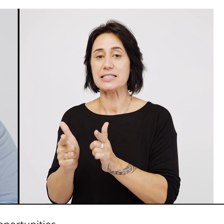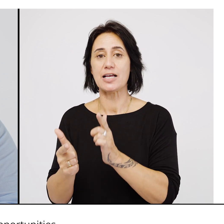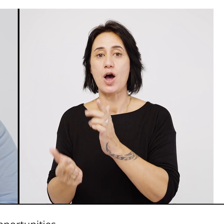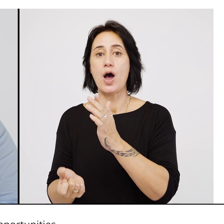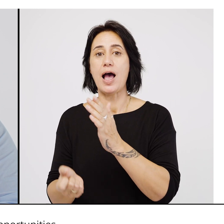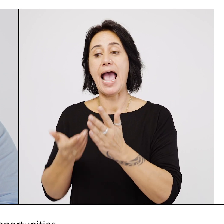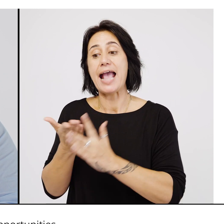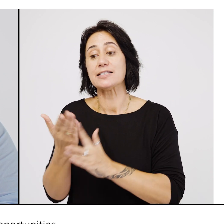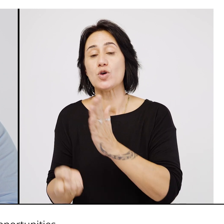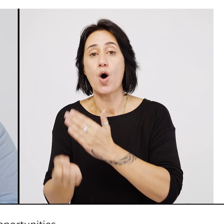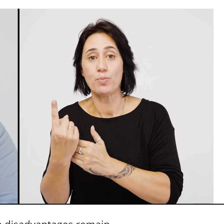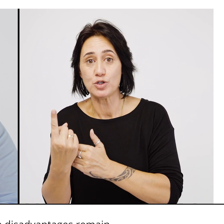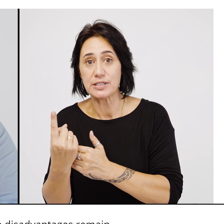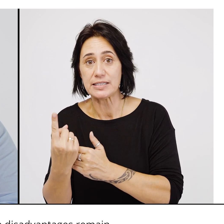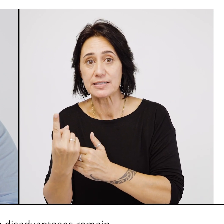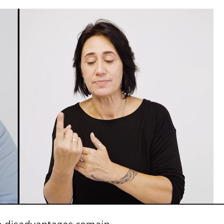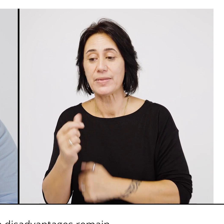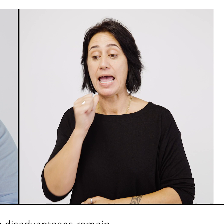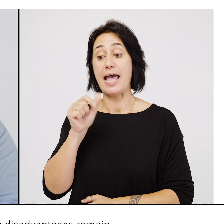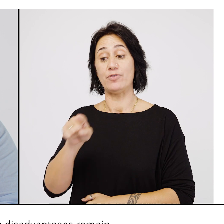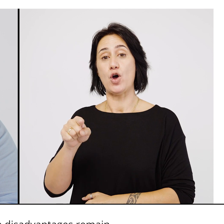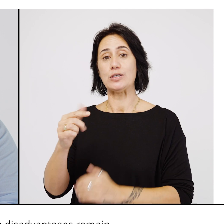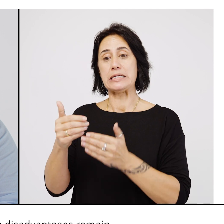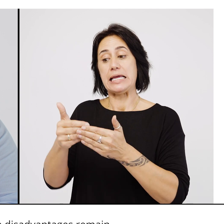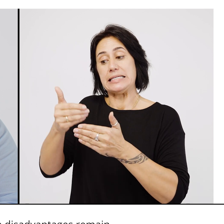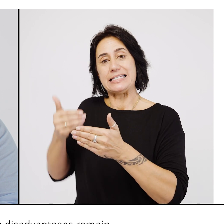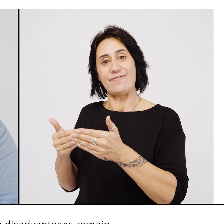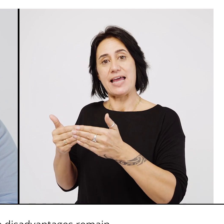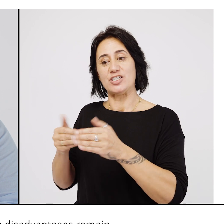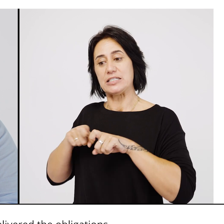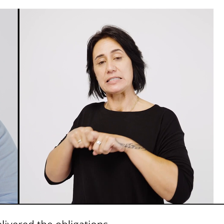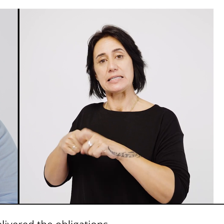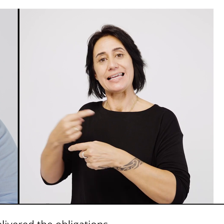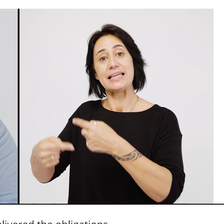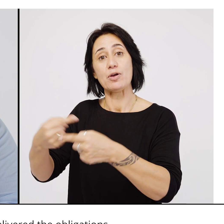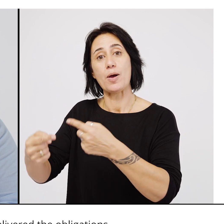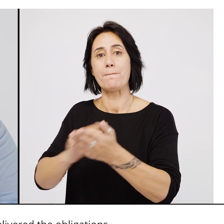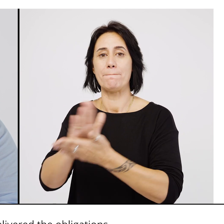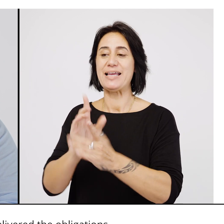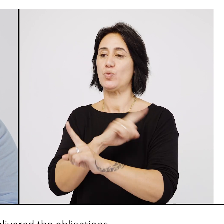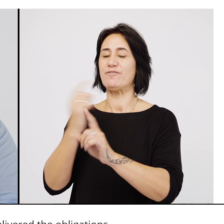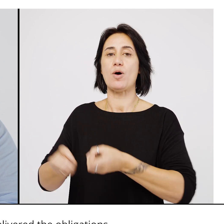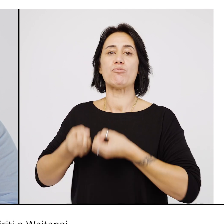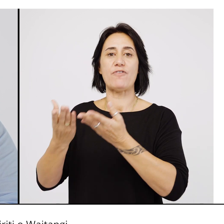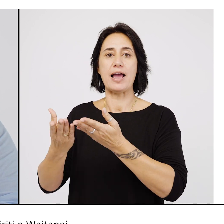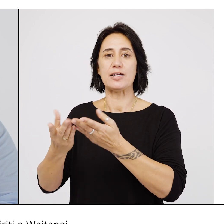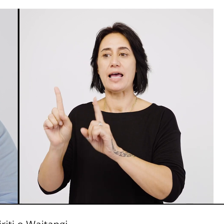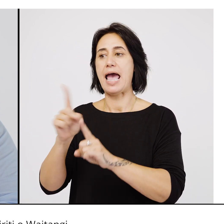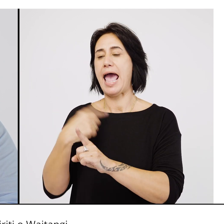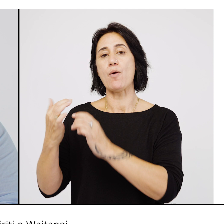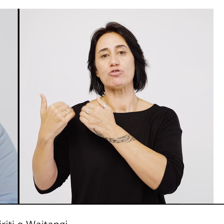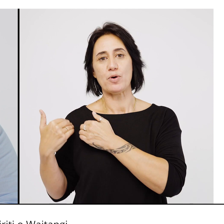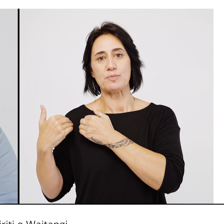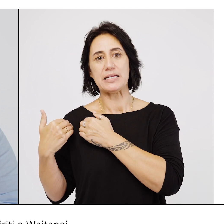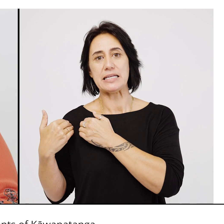access to opportunities. As long as these disadvantages remain, we have not delivered the obligations of Te Tiriti